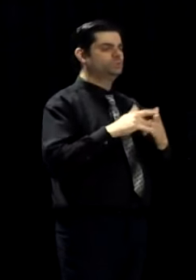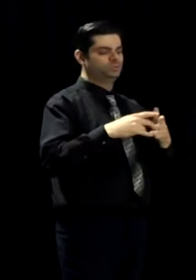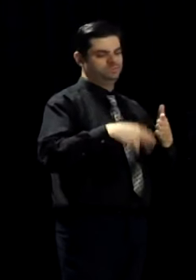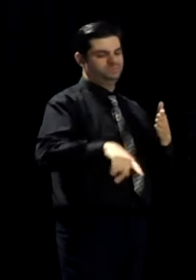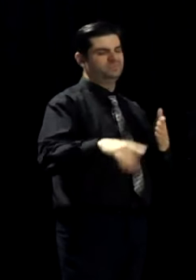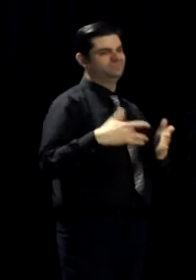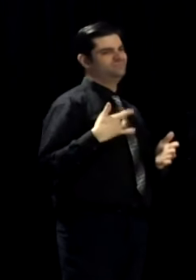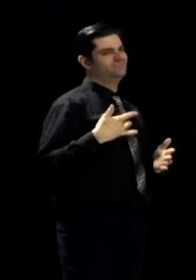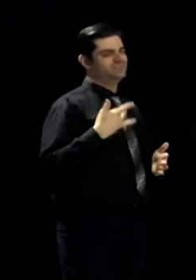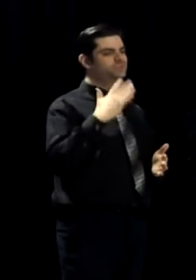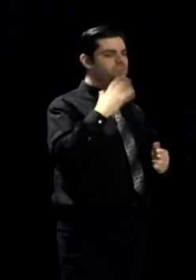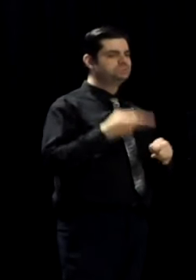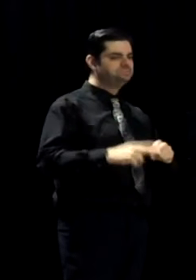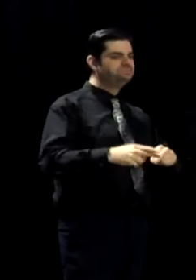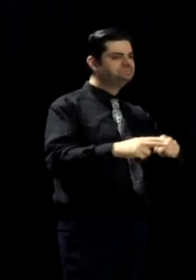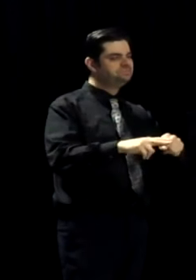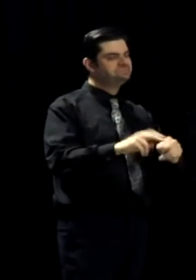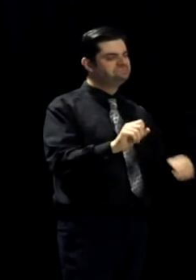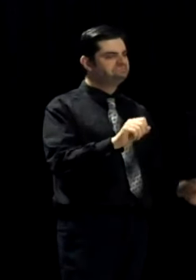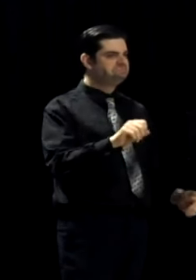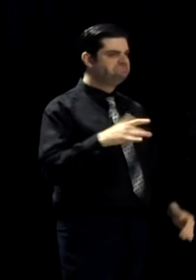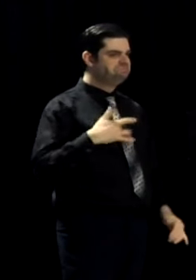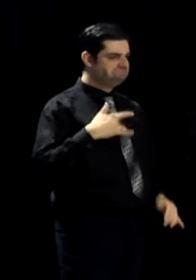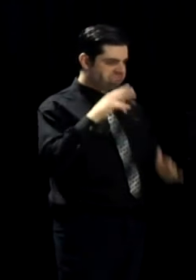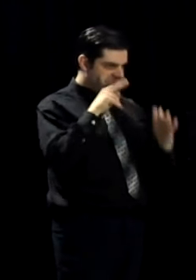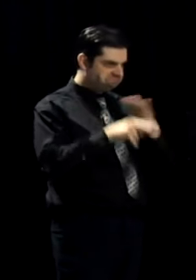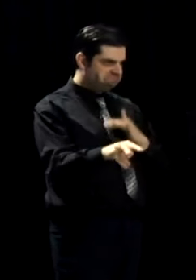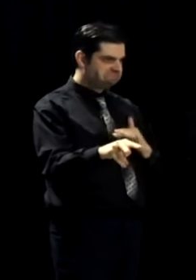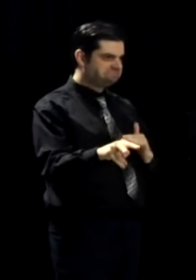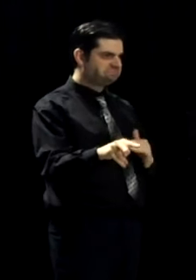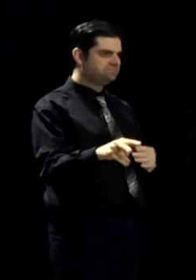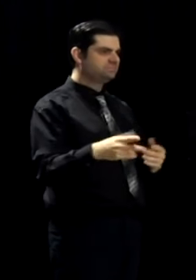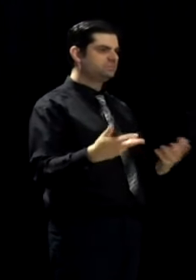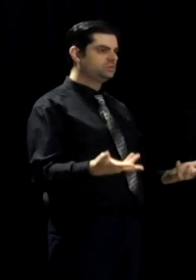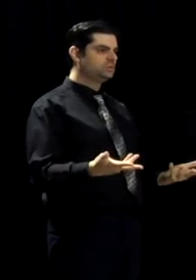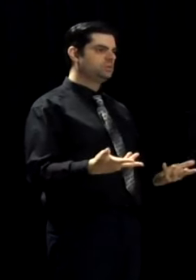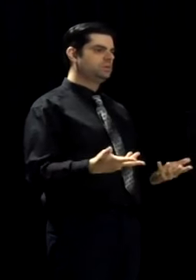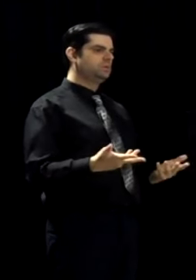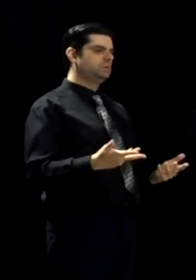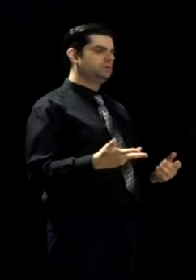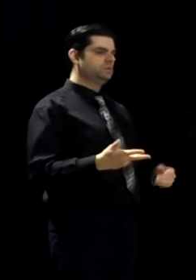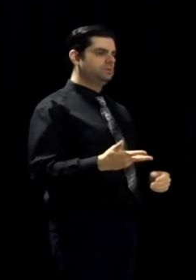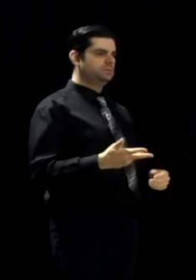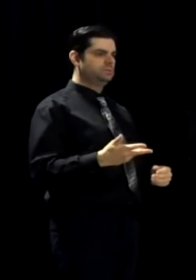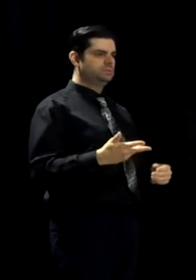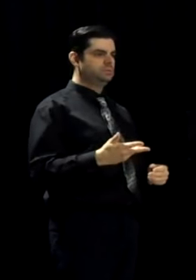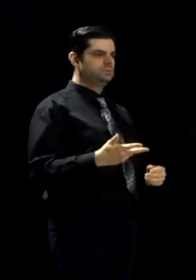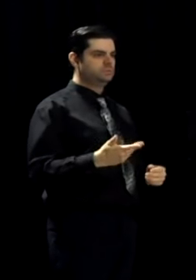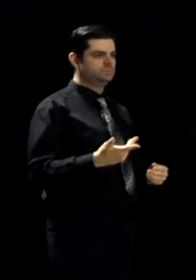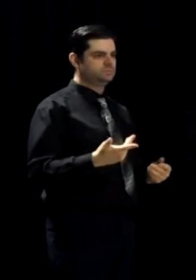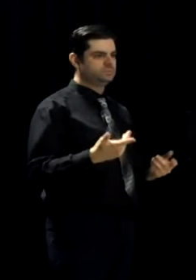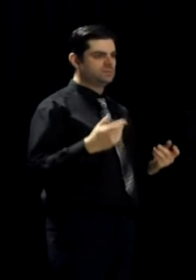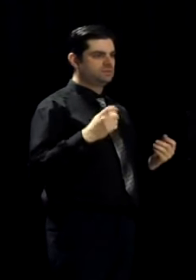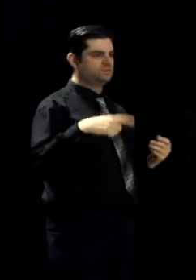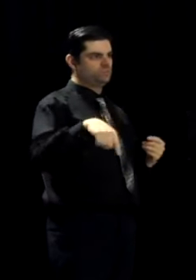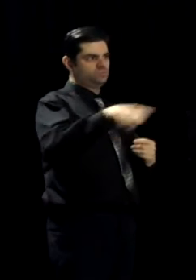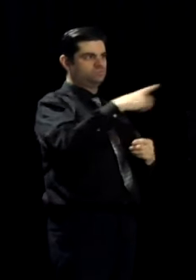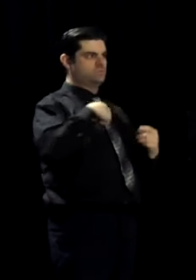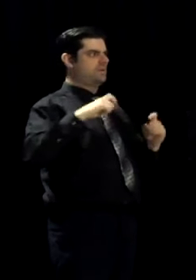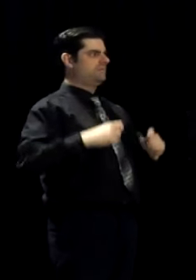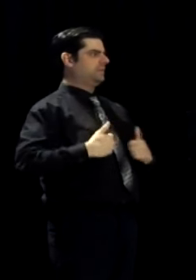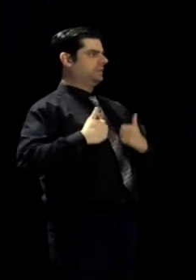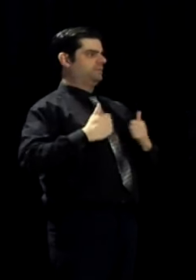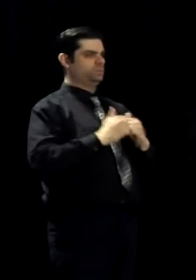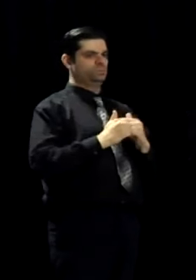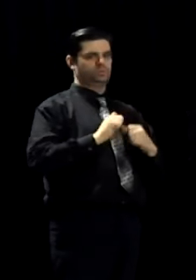we're living with the virus now, and we're going to have to figure out how to live and still respect the